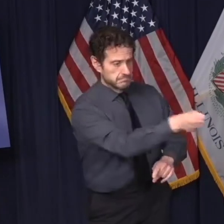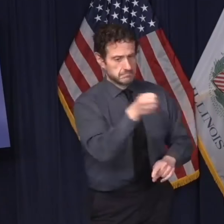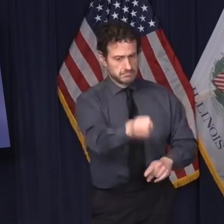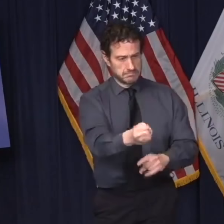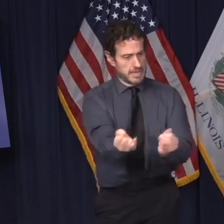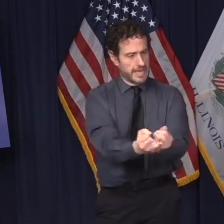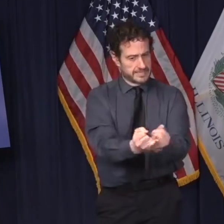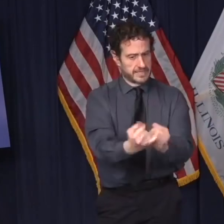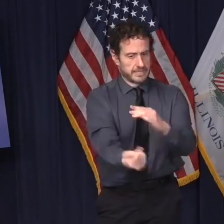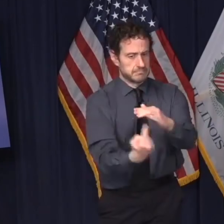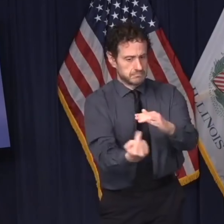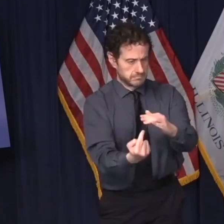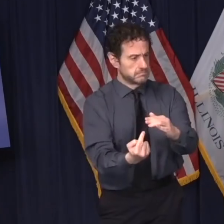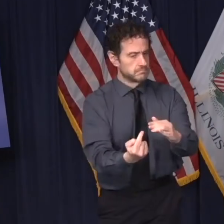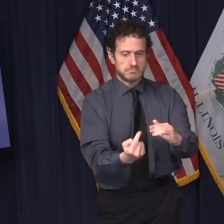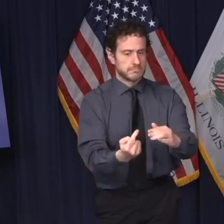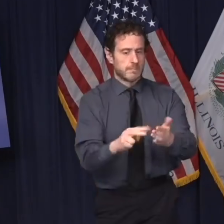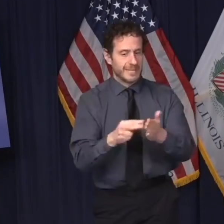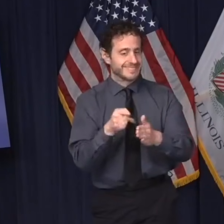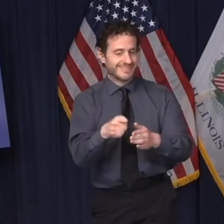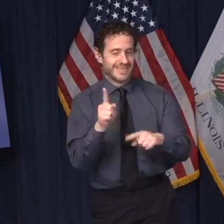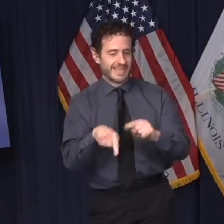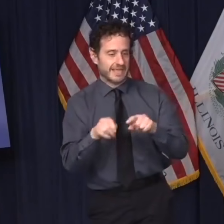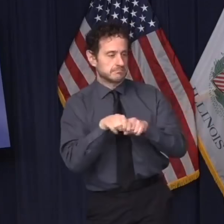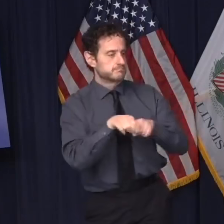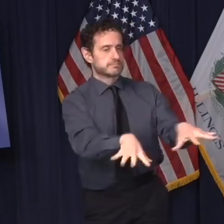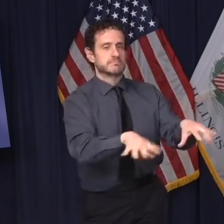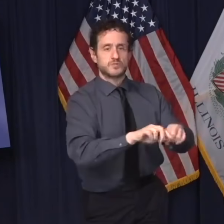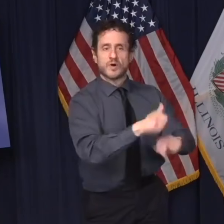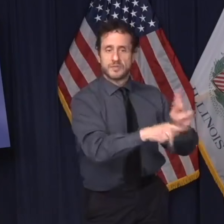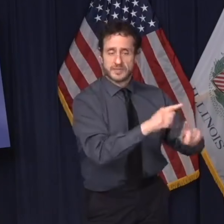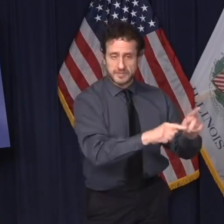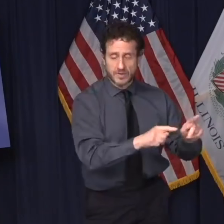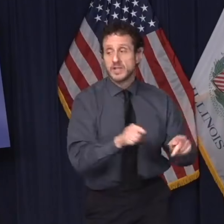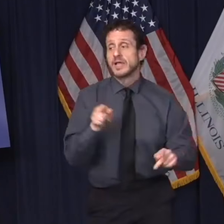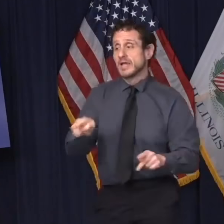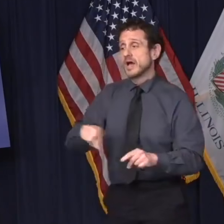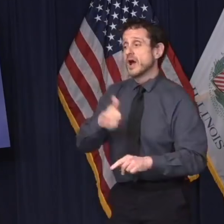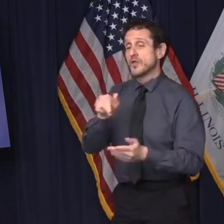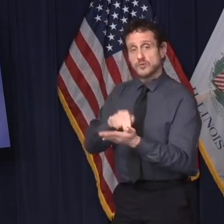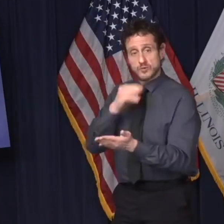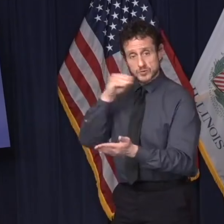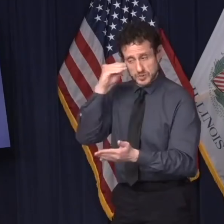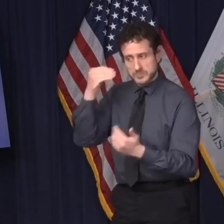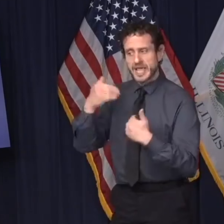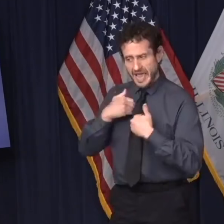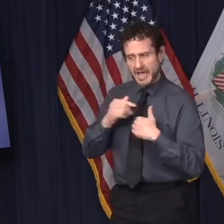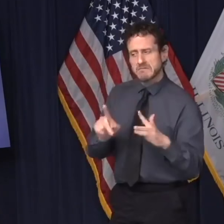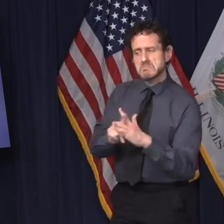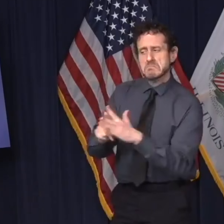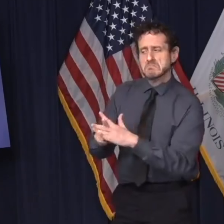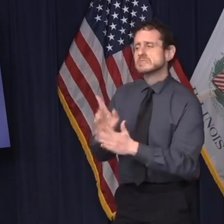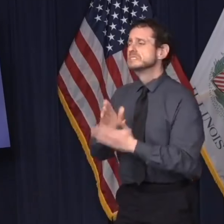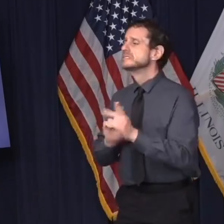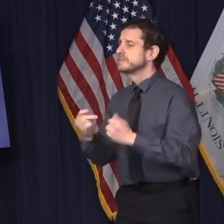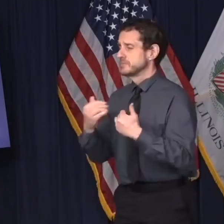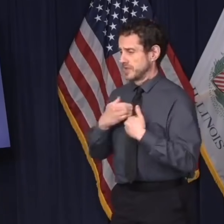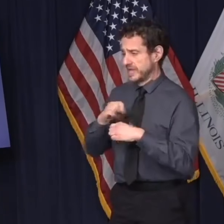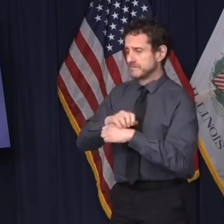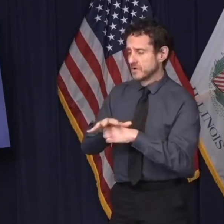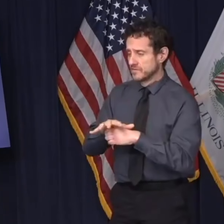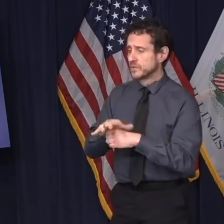transmission. And at facilities with known cases, we are ensuring that all employees can be tested for